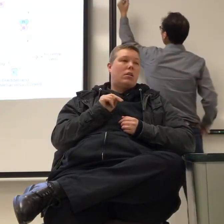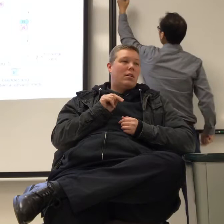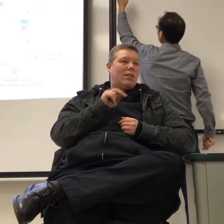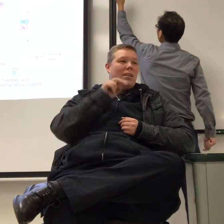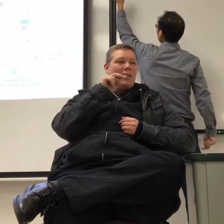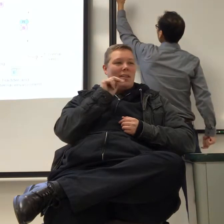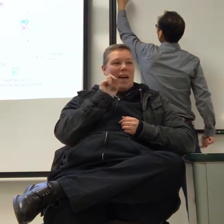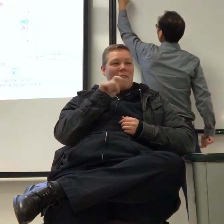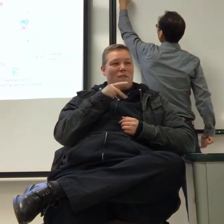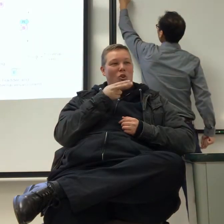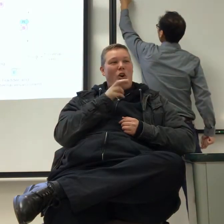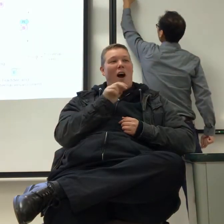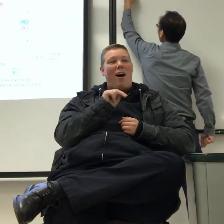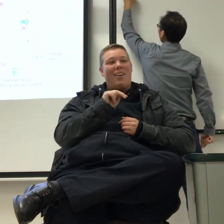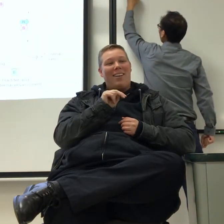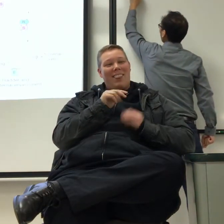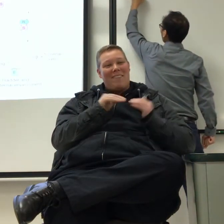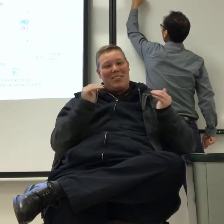So whenever you see the term